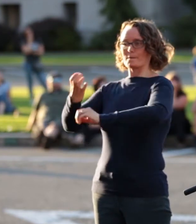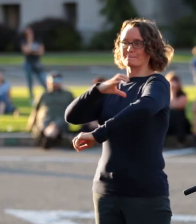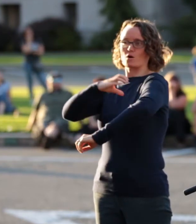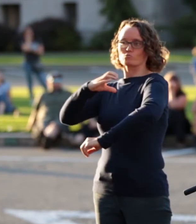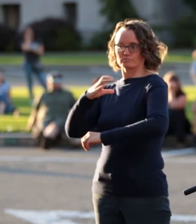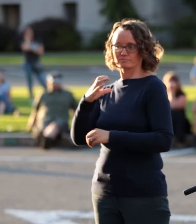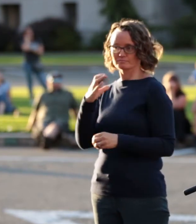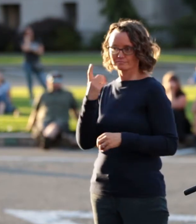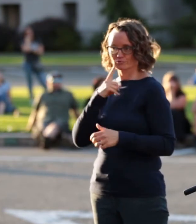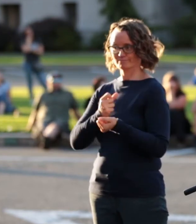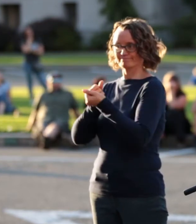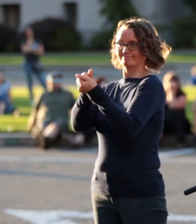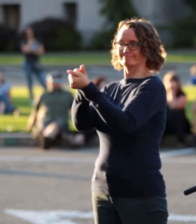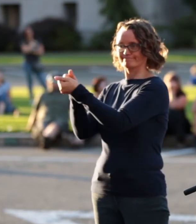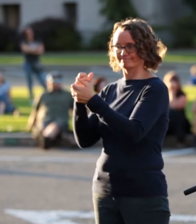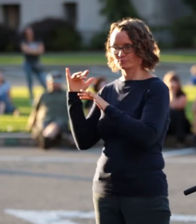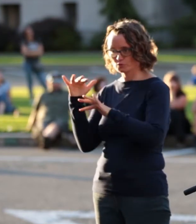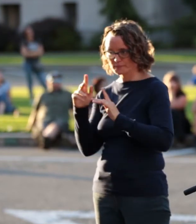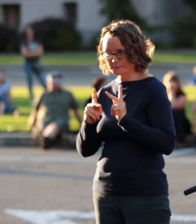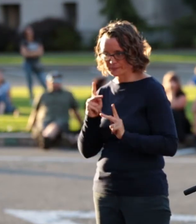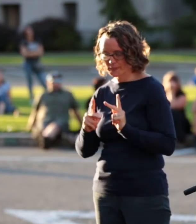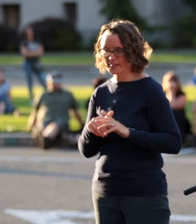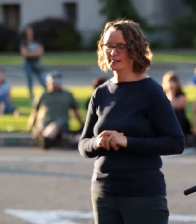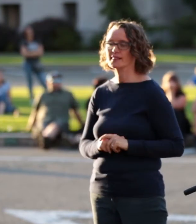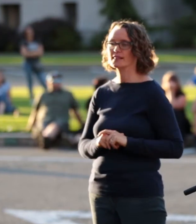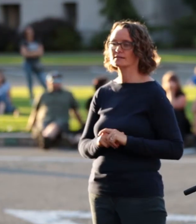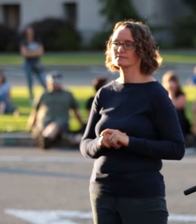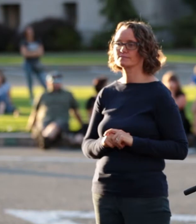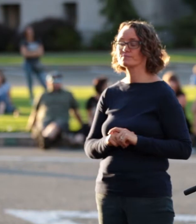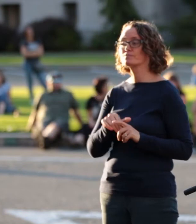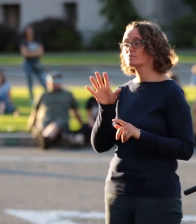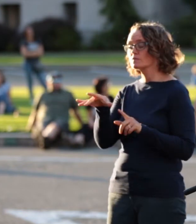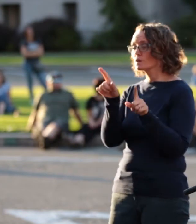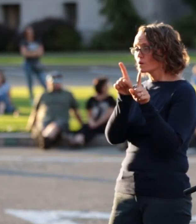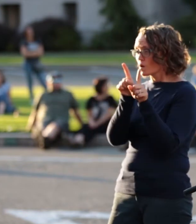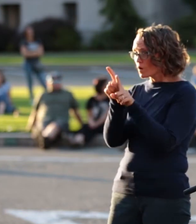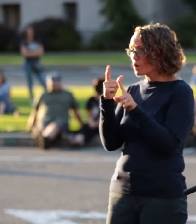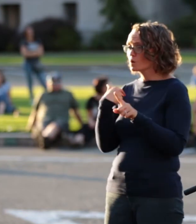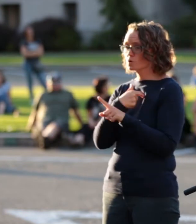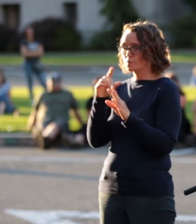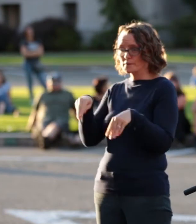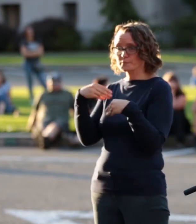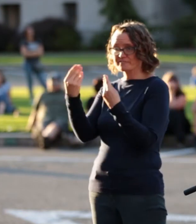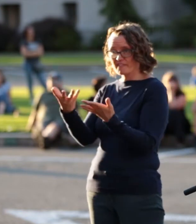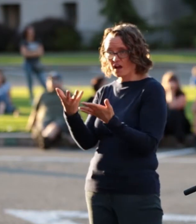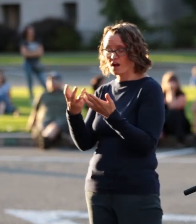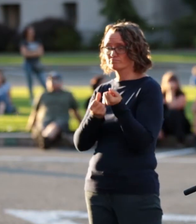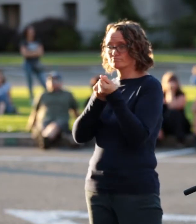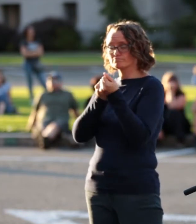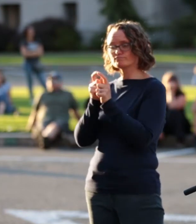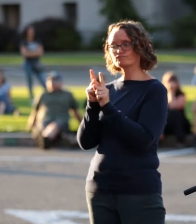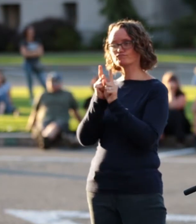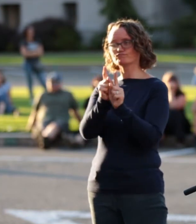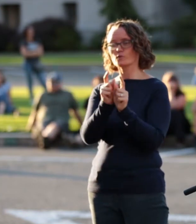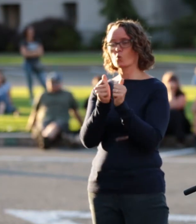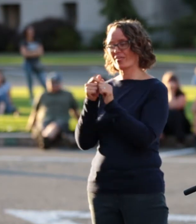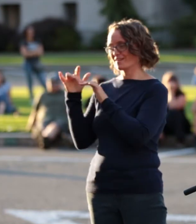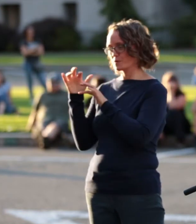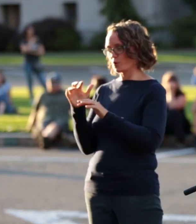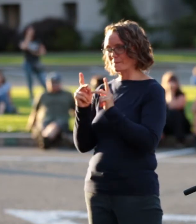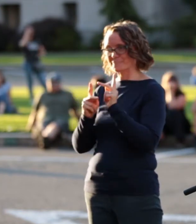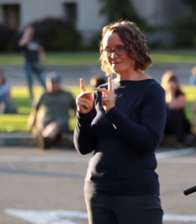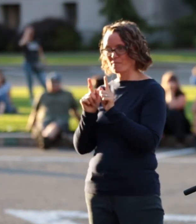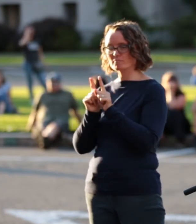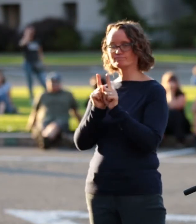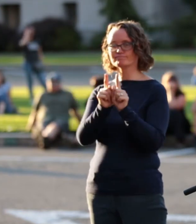communities. And finally, we're interested in accompanying immigrants who must appear at the courthouse in order to witness and document any ICE interaction